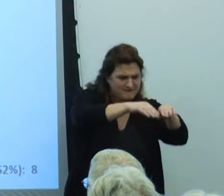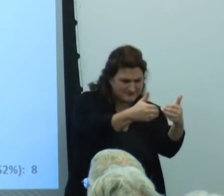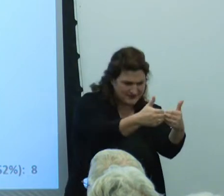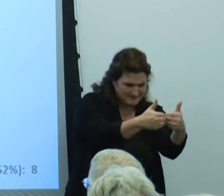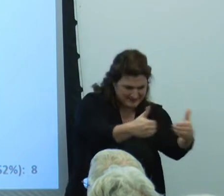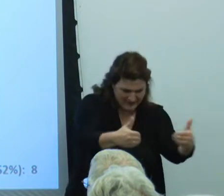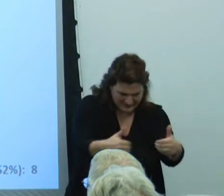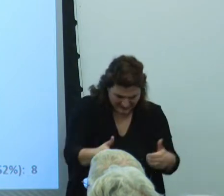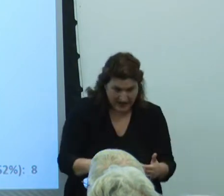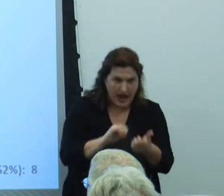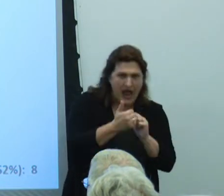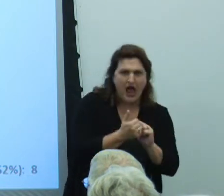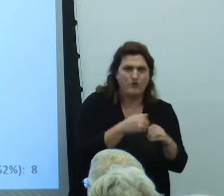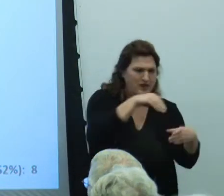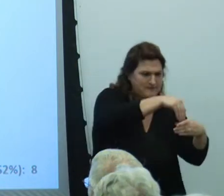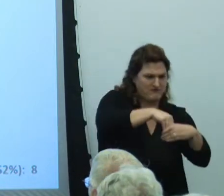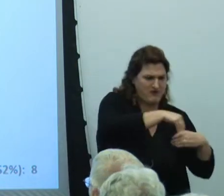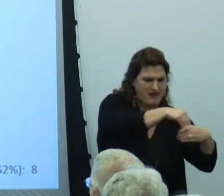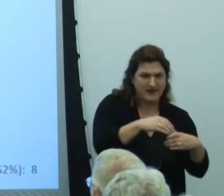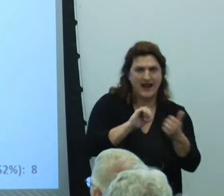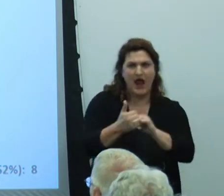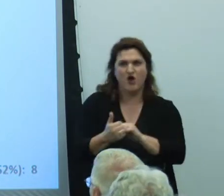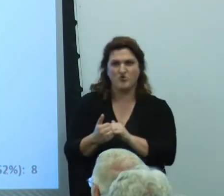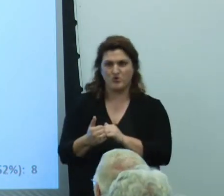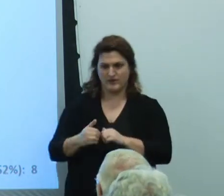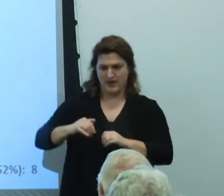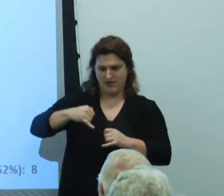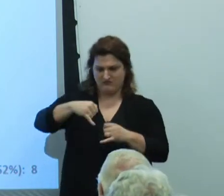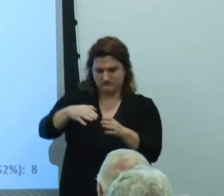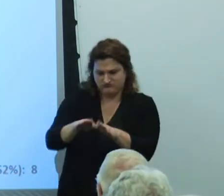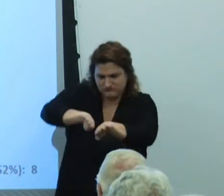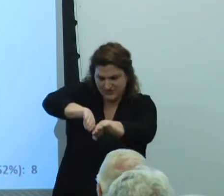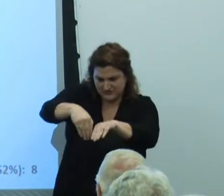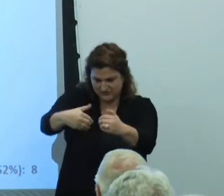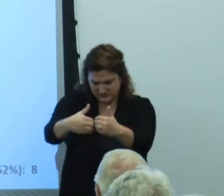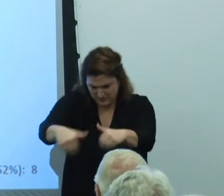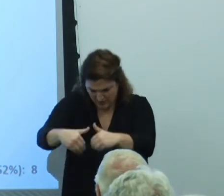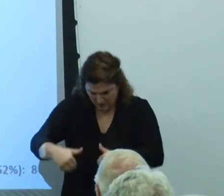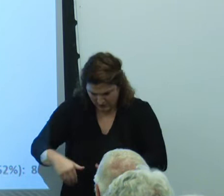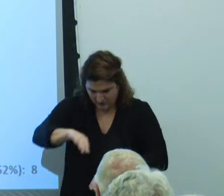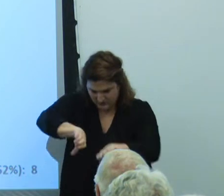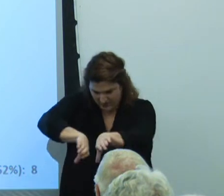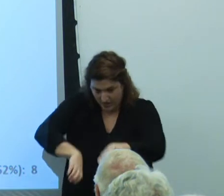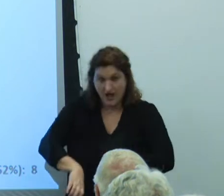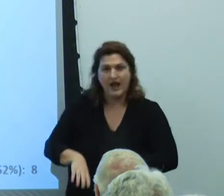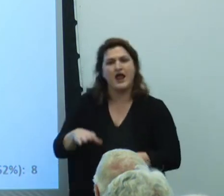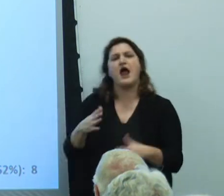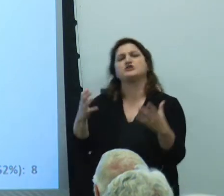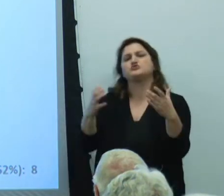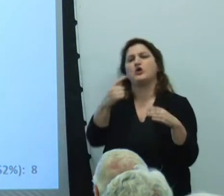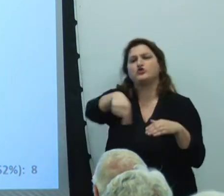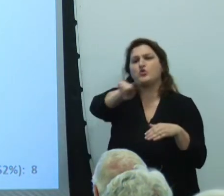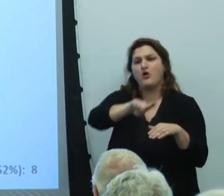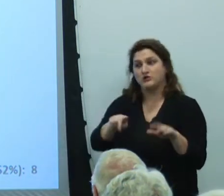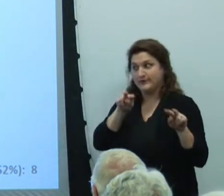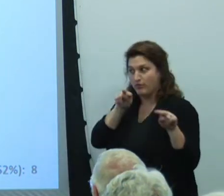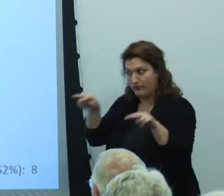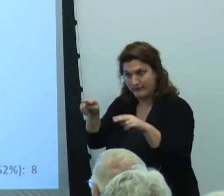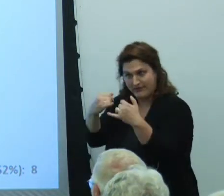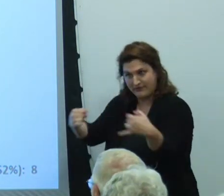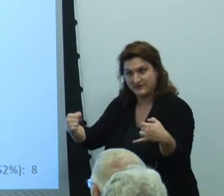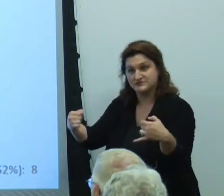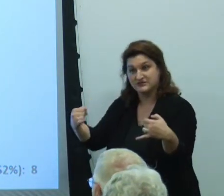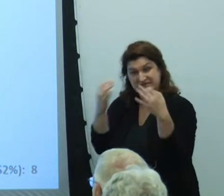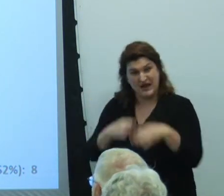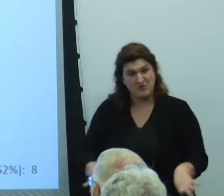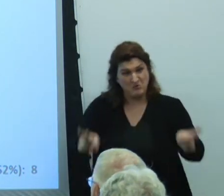are they packing? How are they cracking? And I would encourage us all to look at those district lines. What is incredibly important is